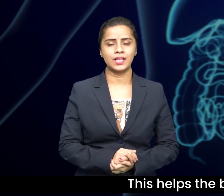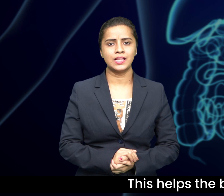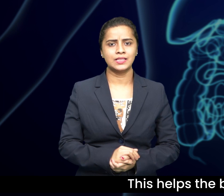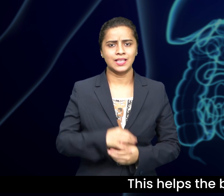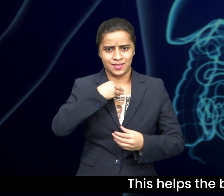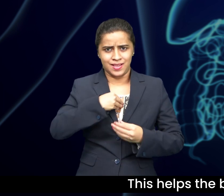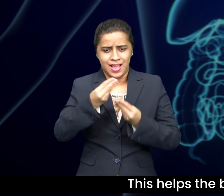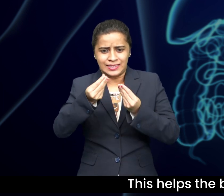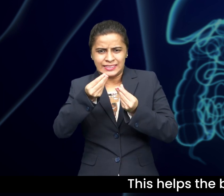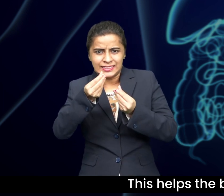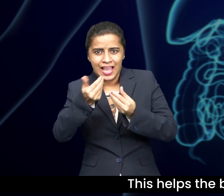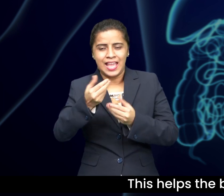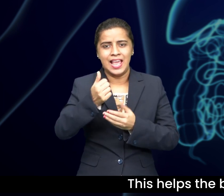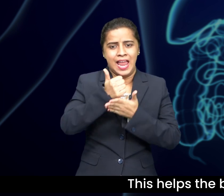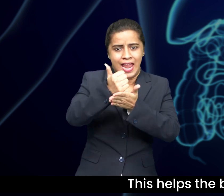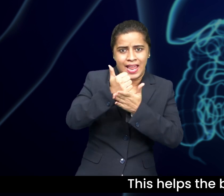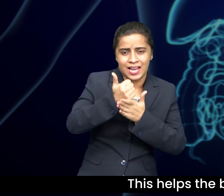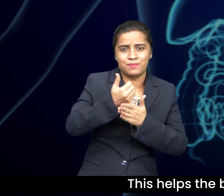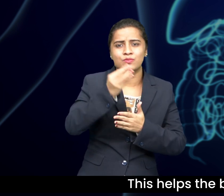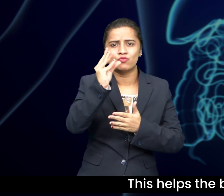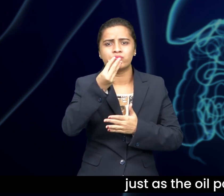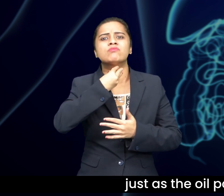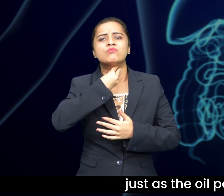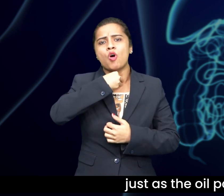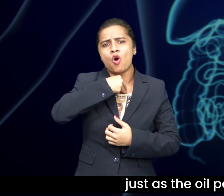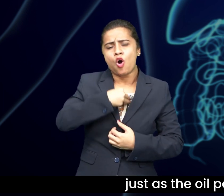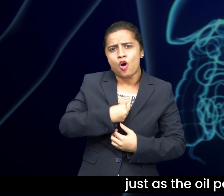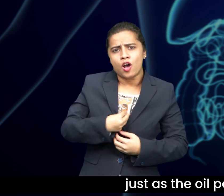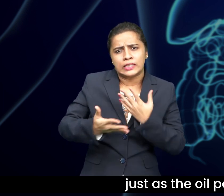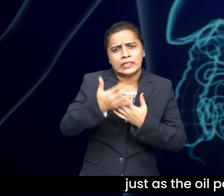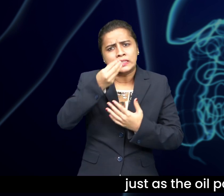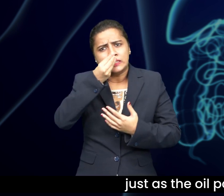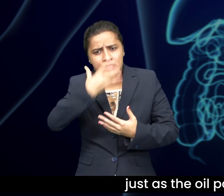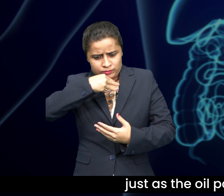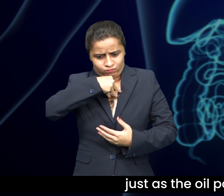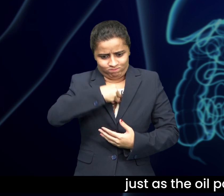This helps the bolus to slide down easily, just as the oiled